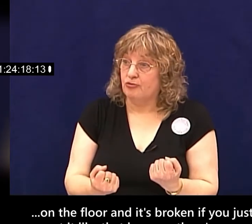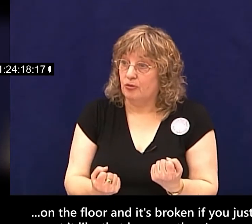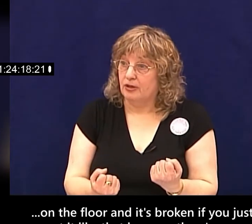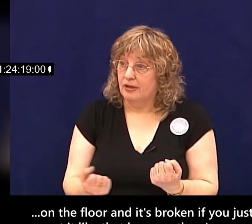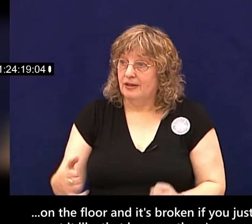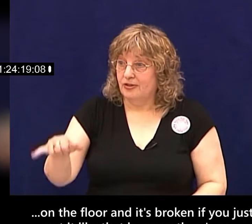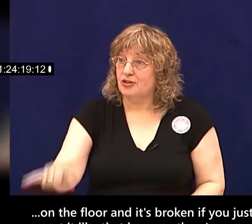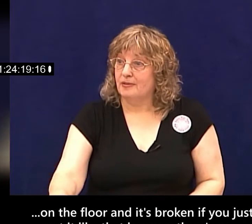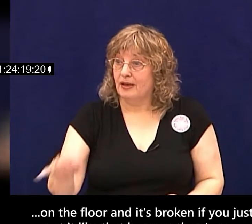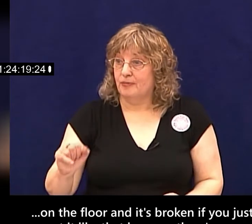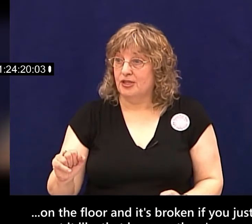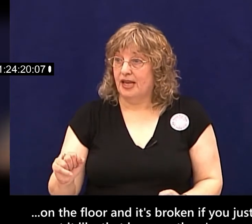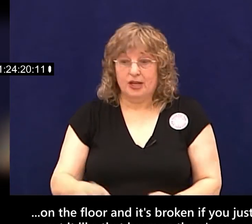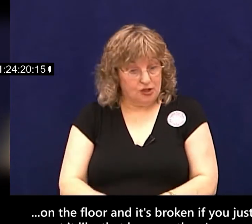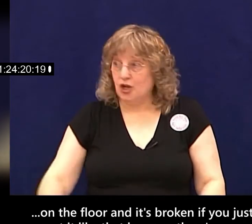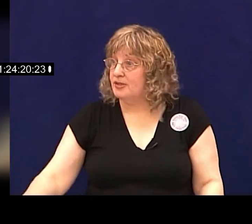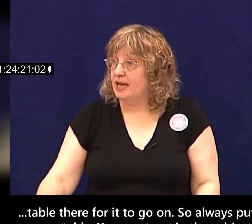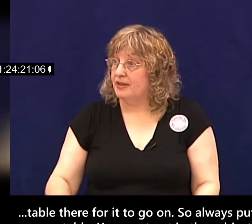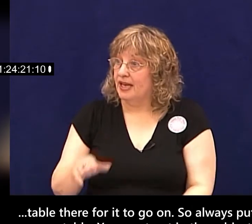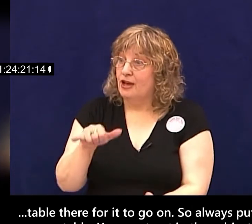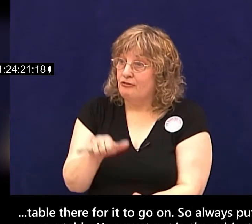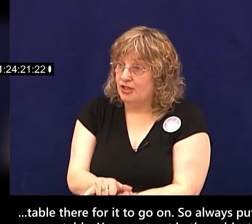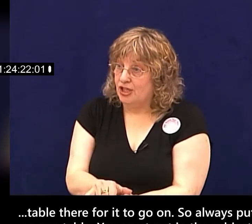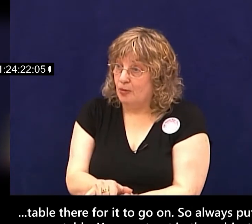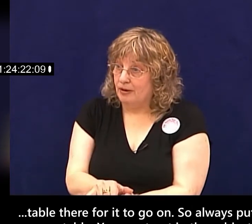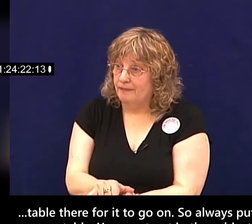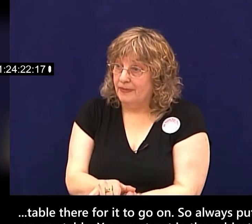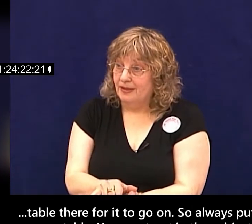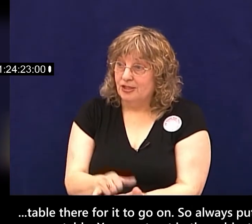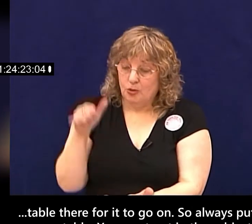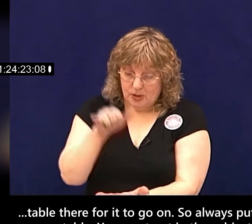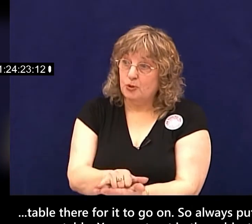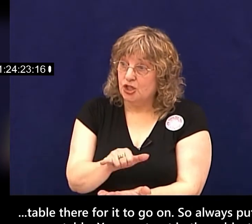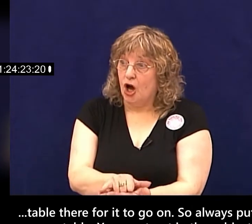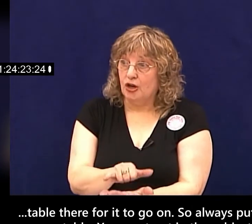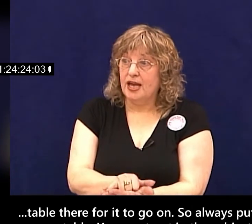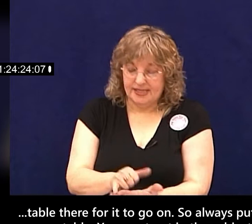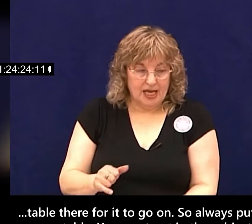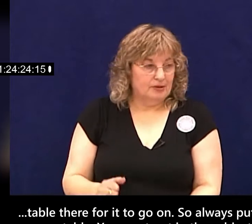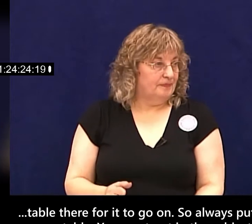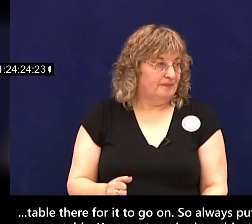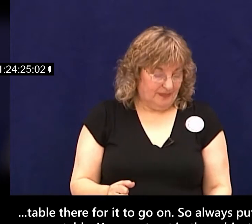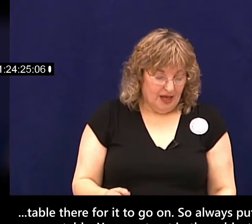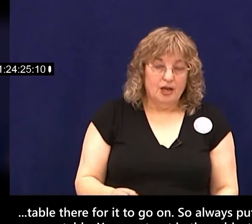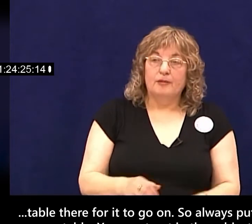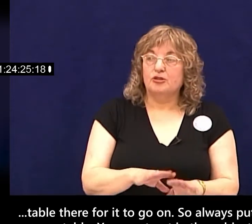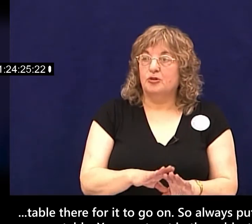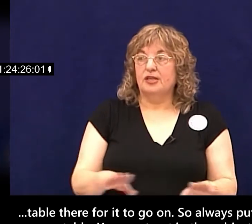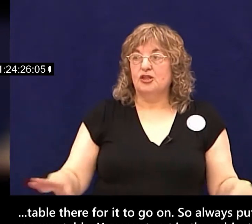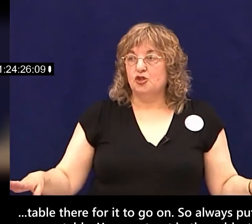broken if you just put it like that, because there's no table there for it to go on. So always put it on a table. You must put in the